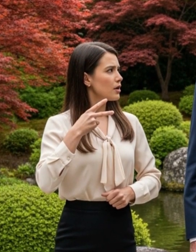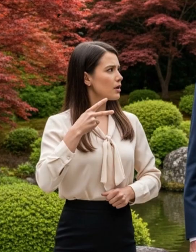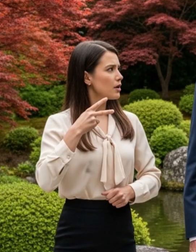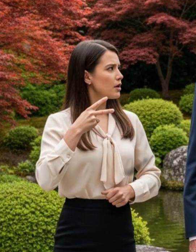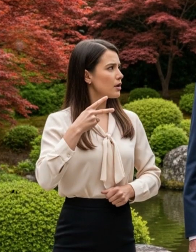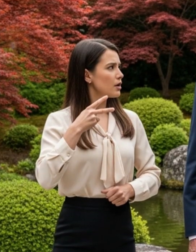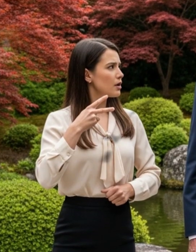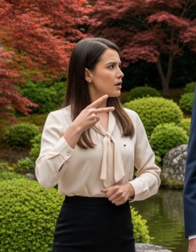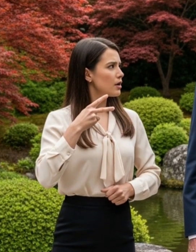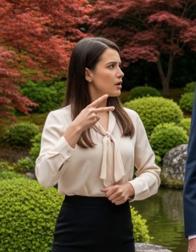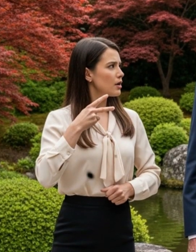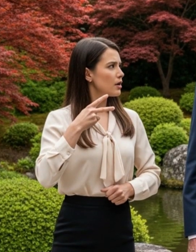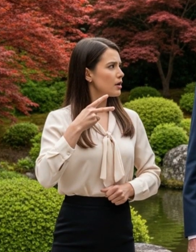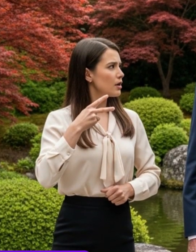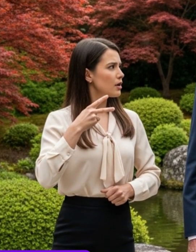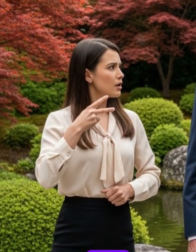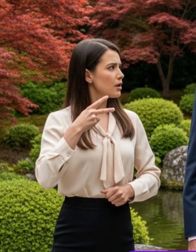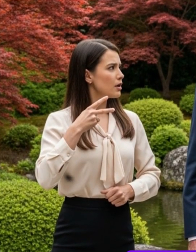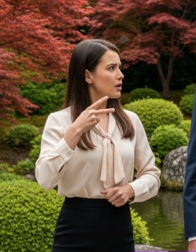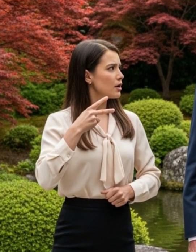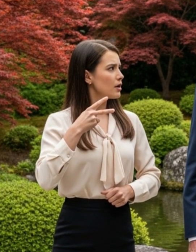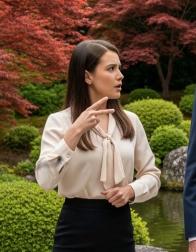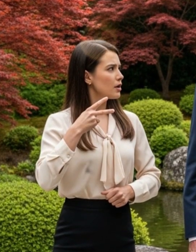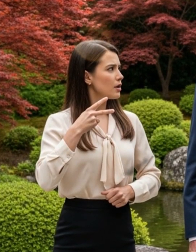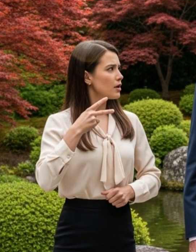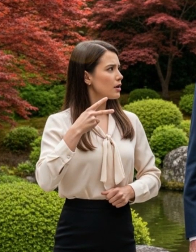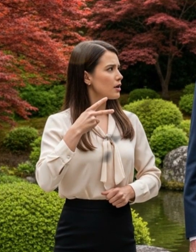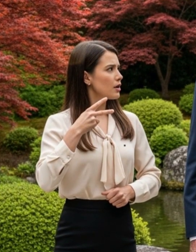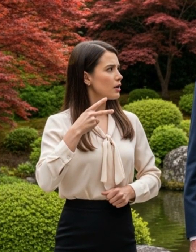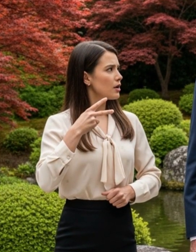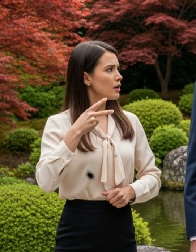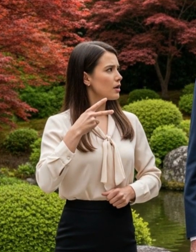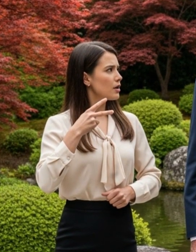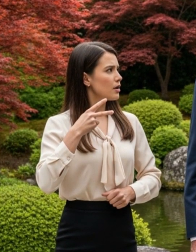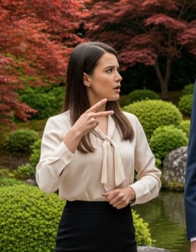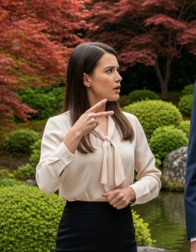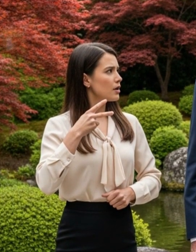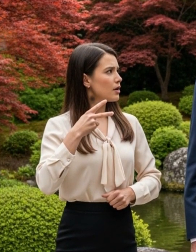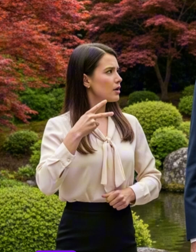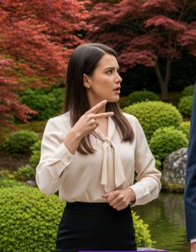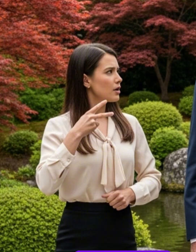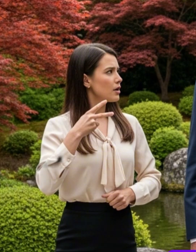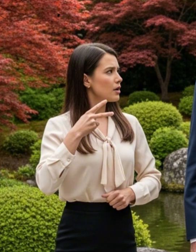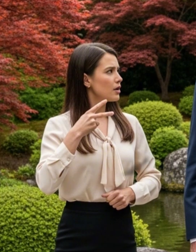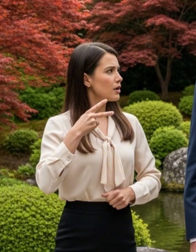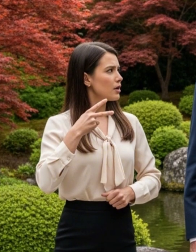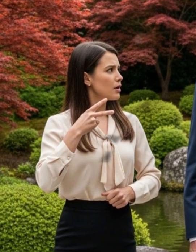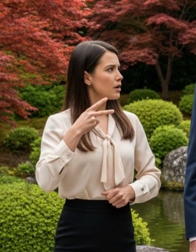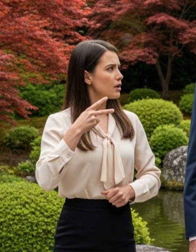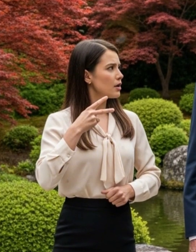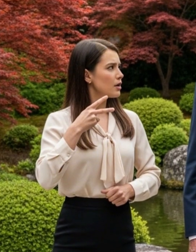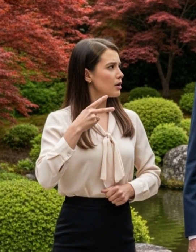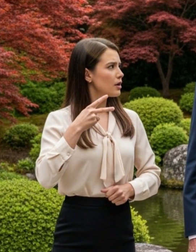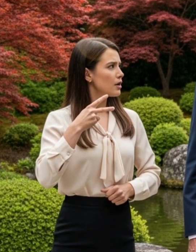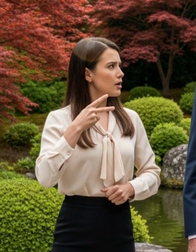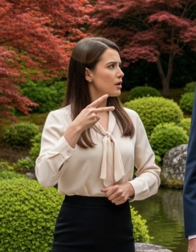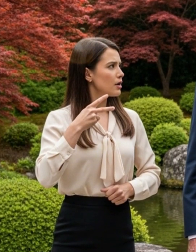here. Mr. Carmichael wants to talk to you about medical device investments. He didn't look at Elora, didn't acknowledge